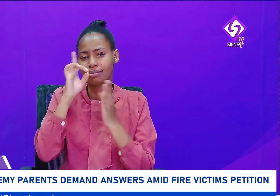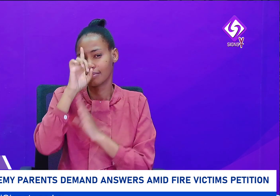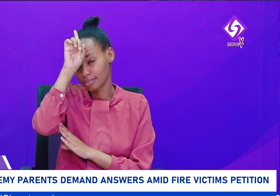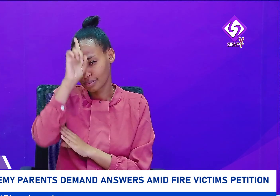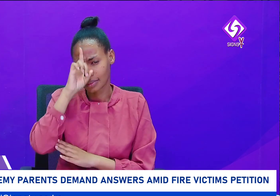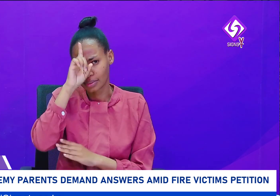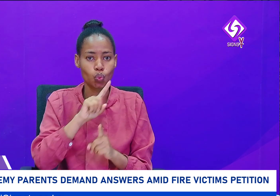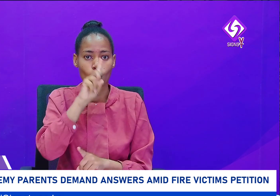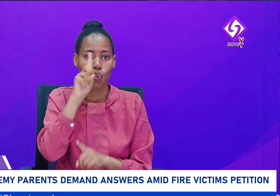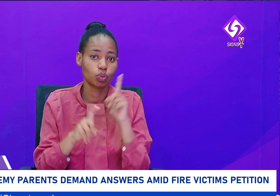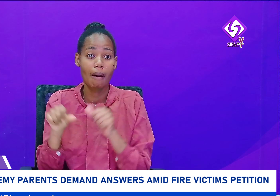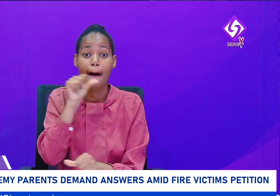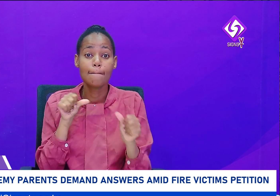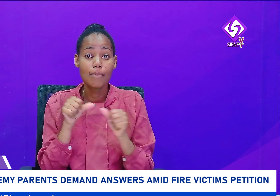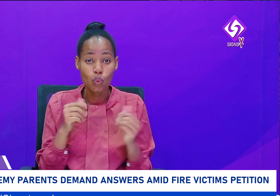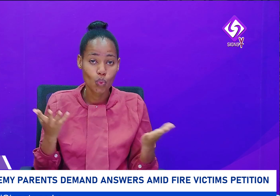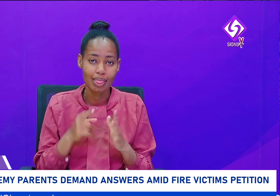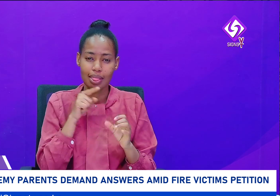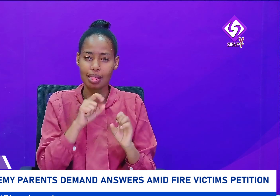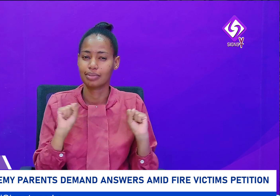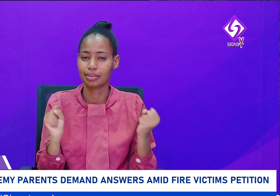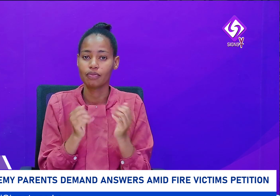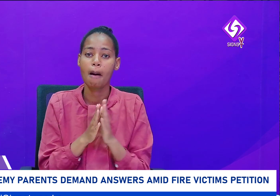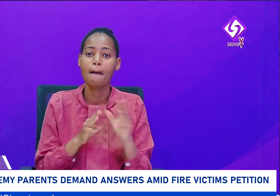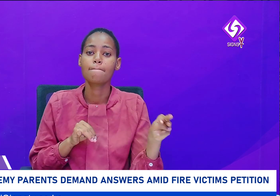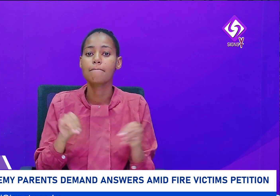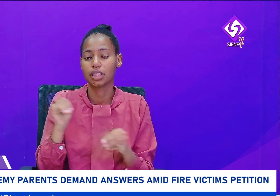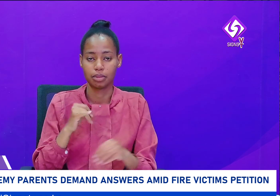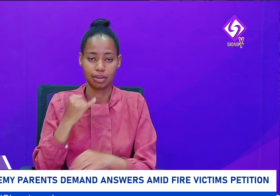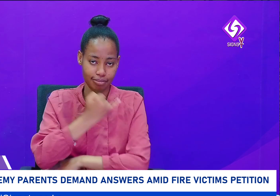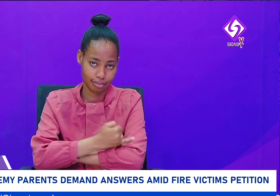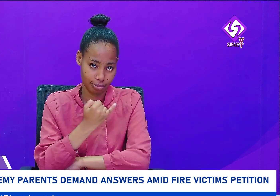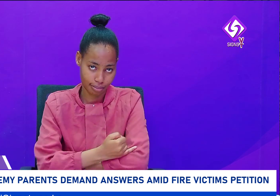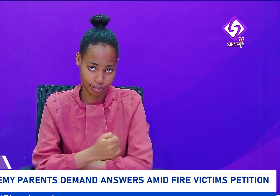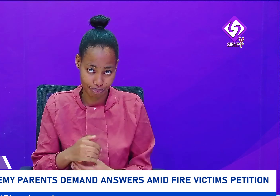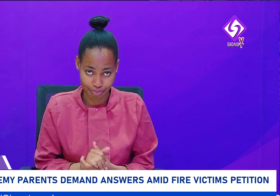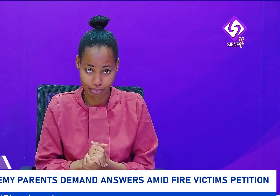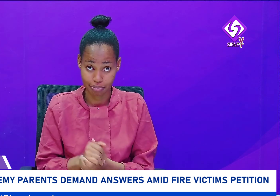fire victims raising serious questions about the safety and management of the institution.